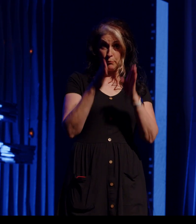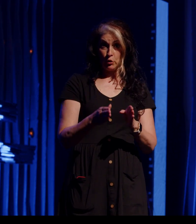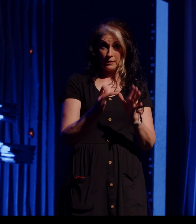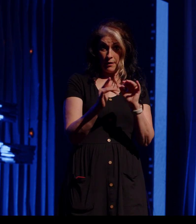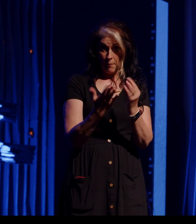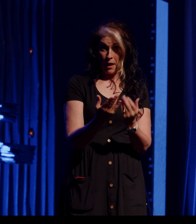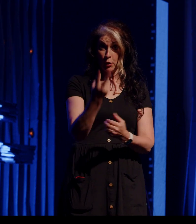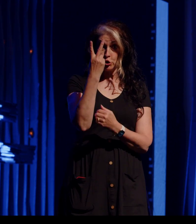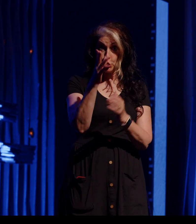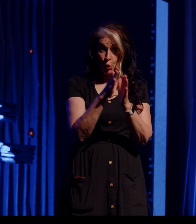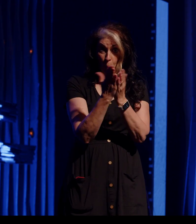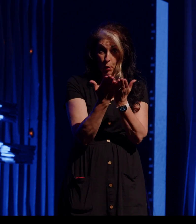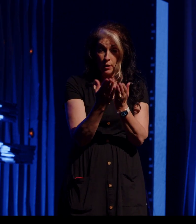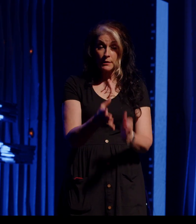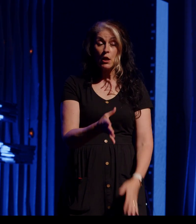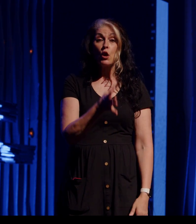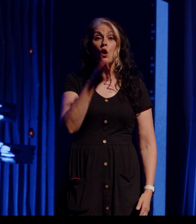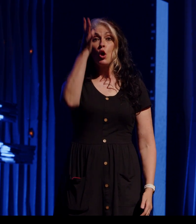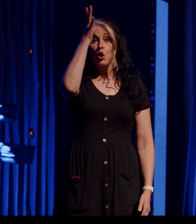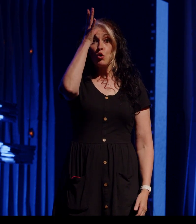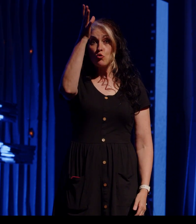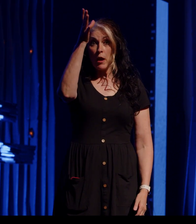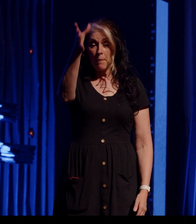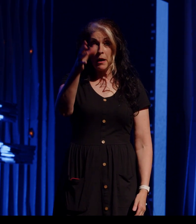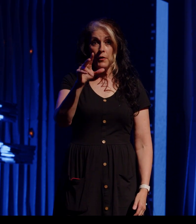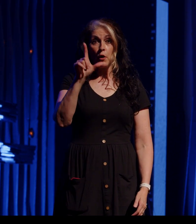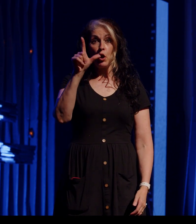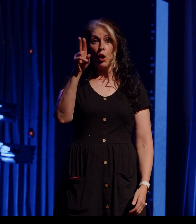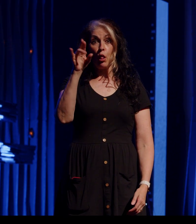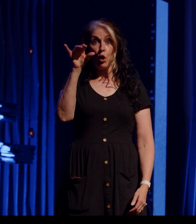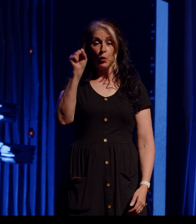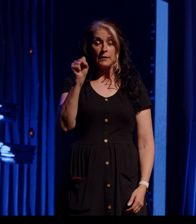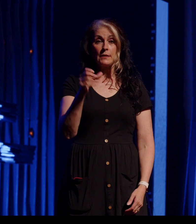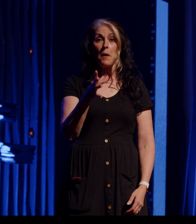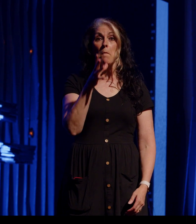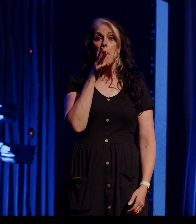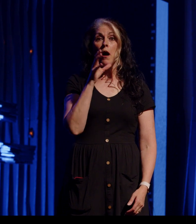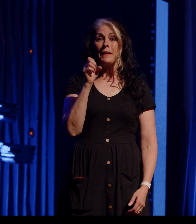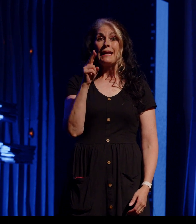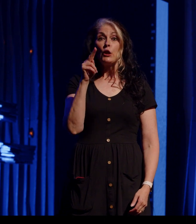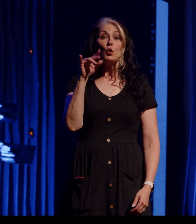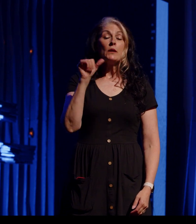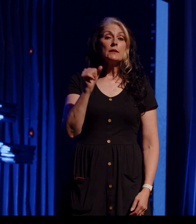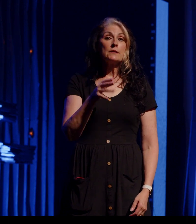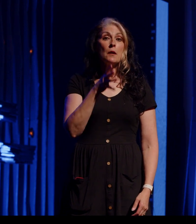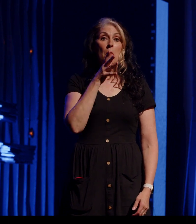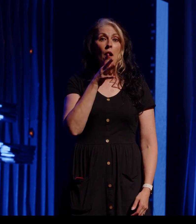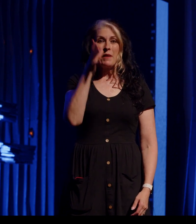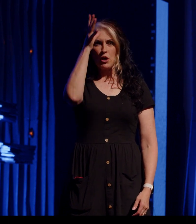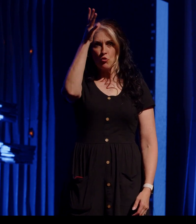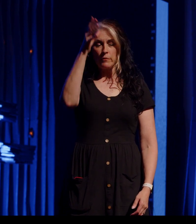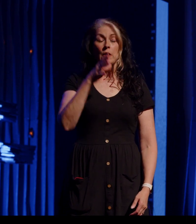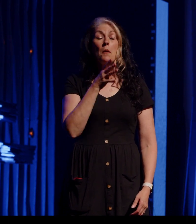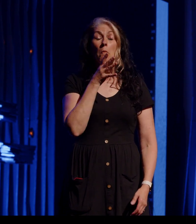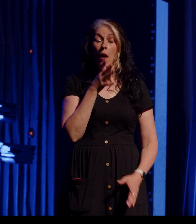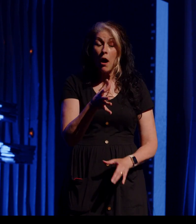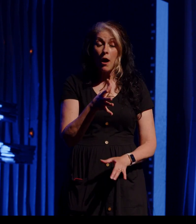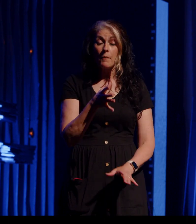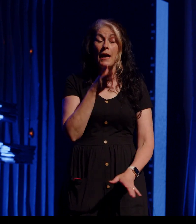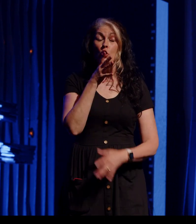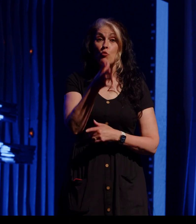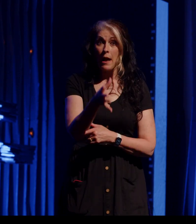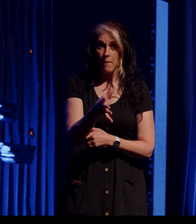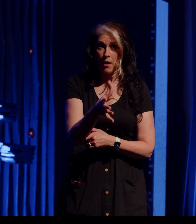about him. His grandmother was named Lois. His mother was named Eunice. There wasn't a man in the house. In